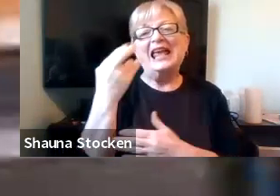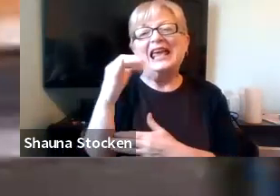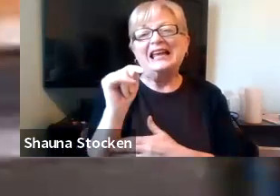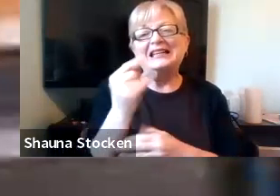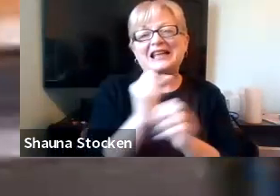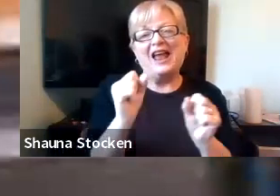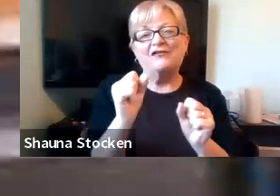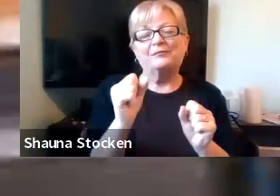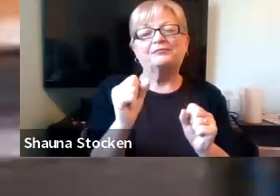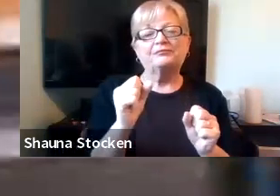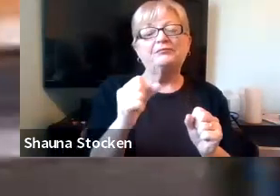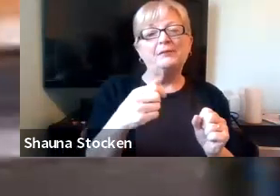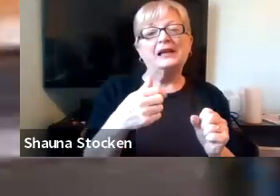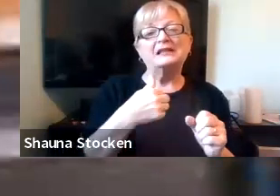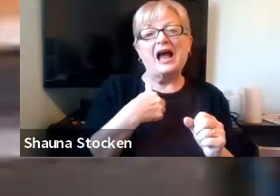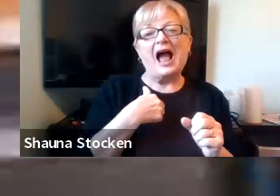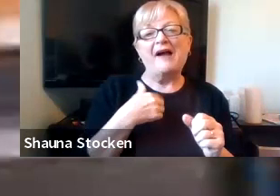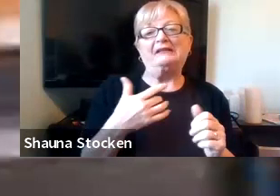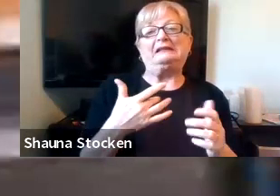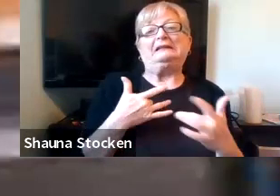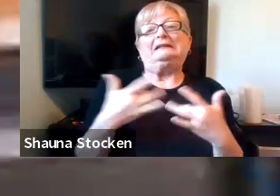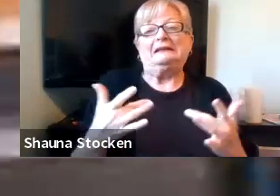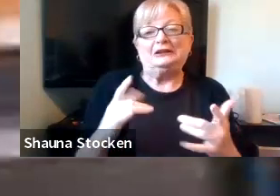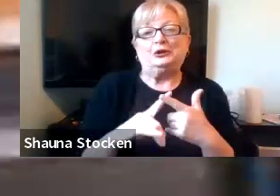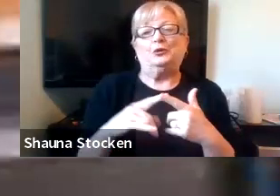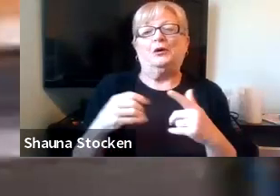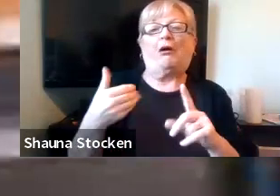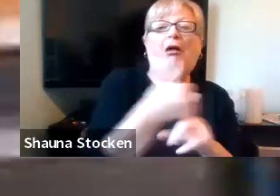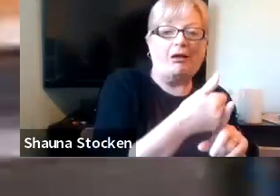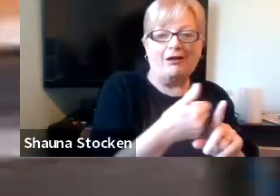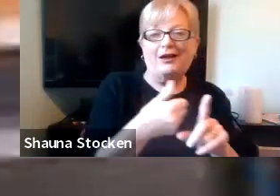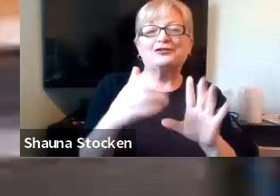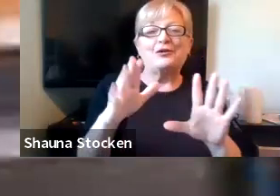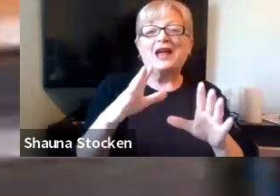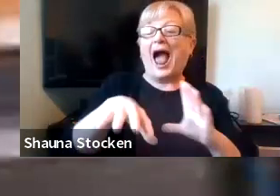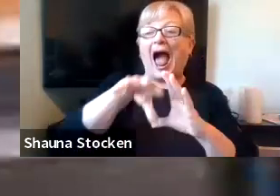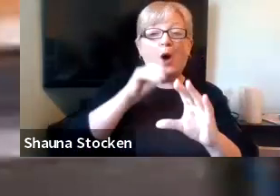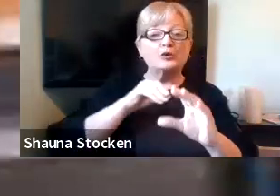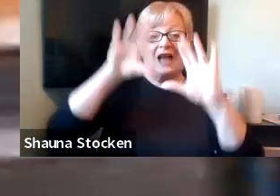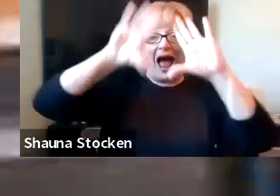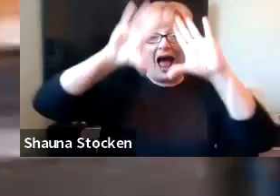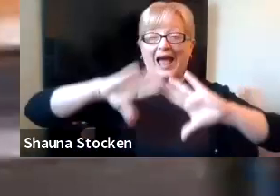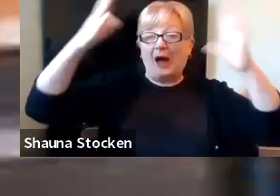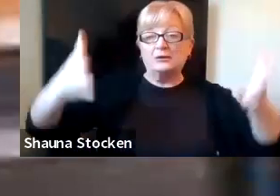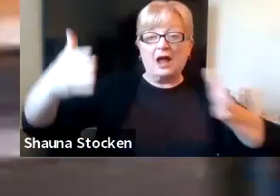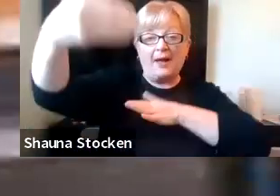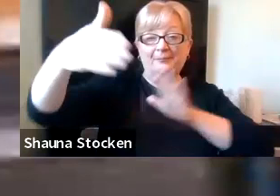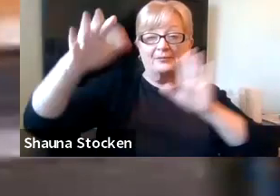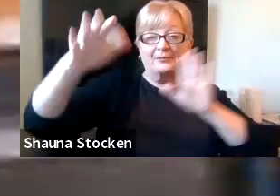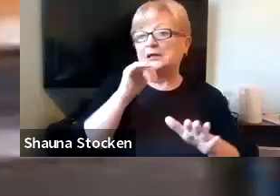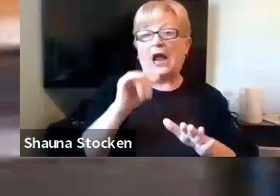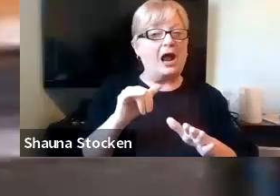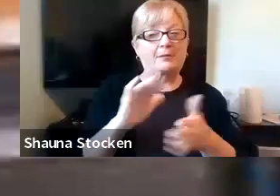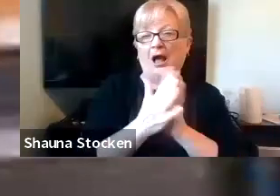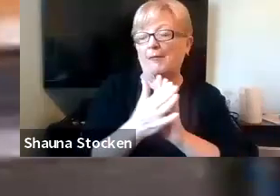because I have a tendency to knock into things. So the outside doesn't get hot. And also, so if you leave something too close